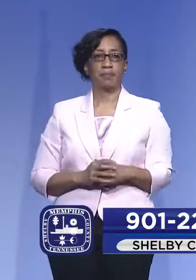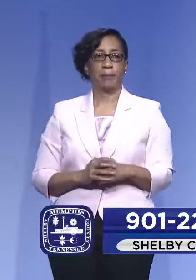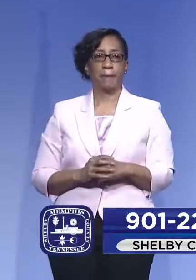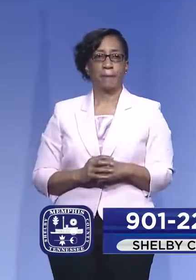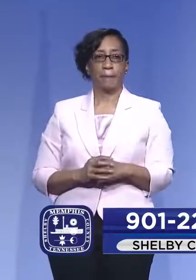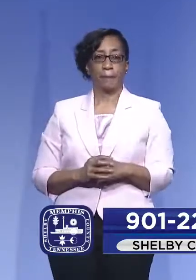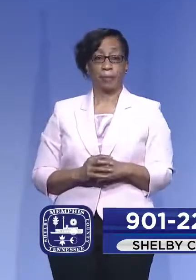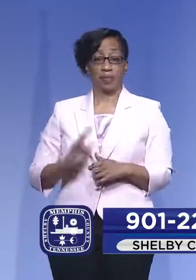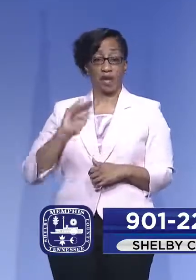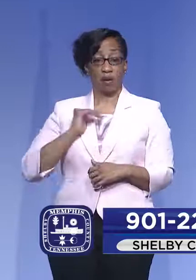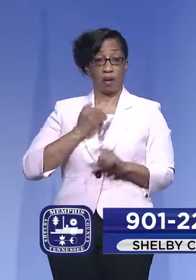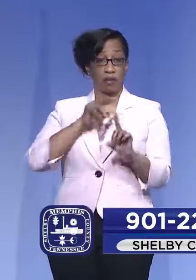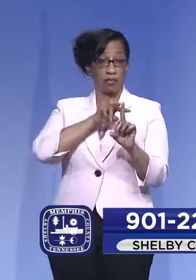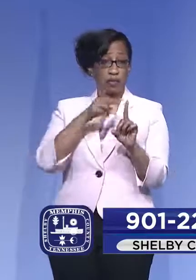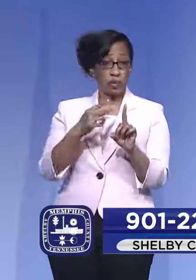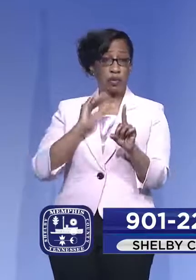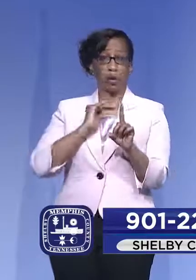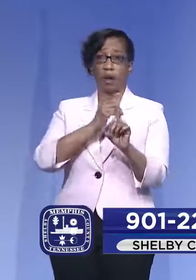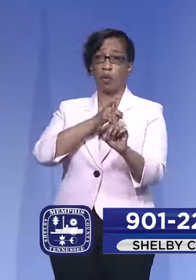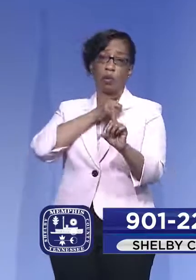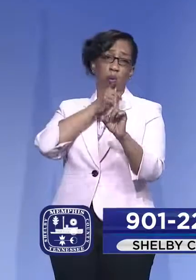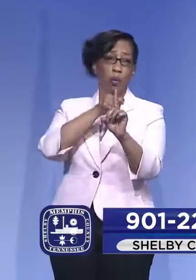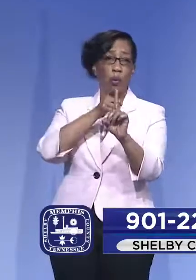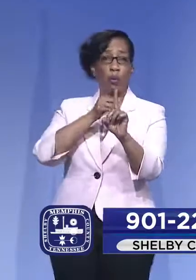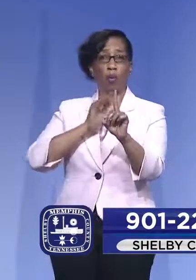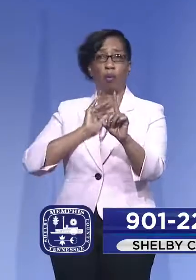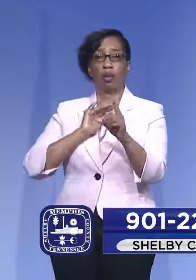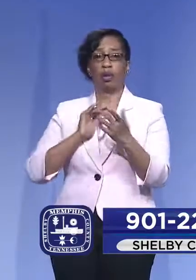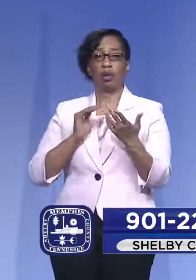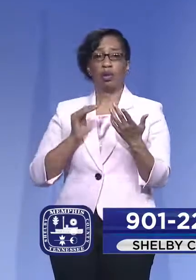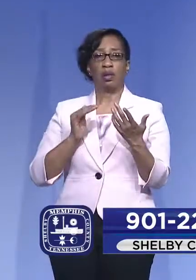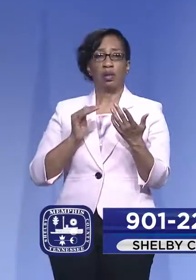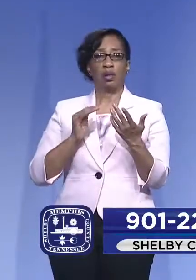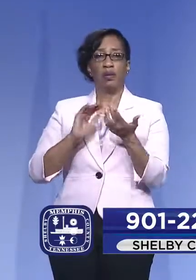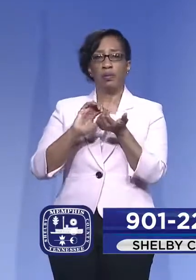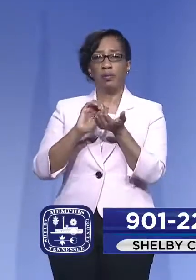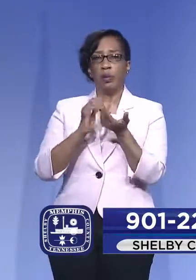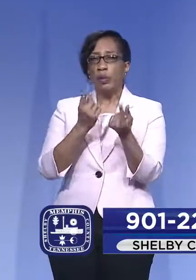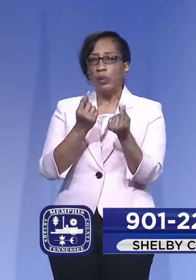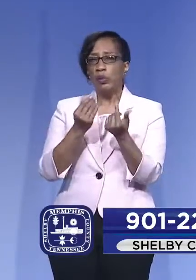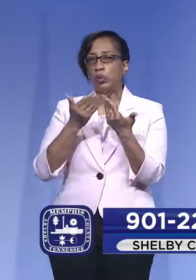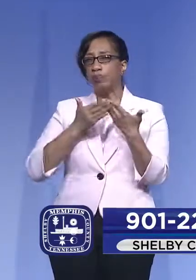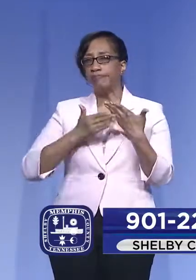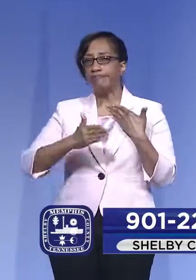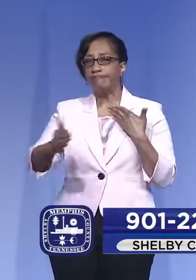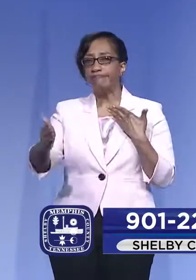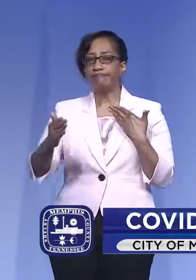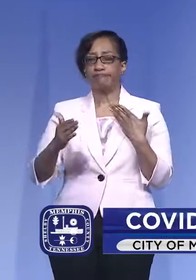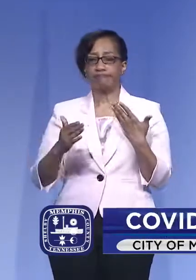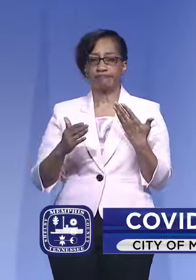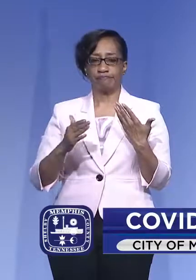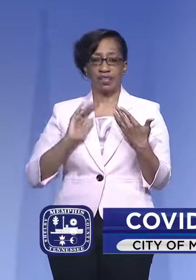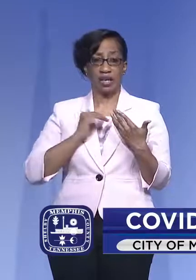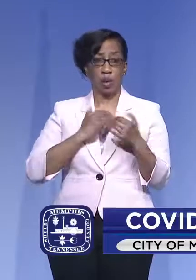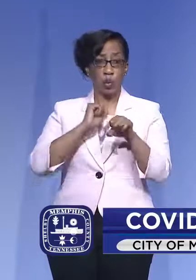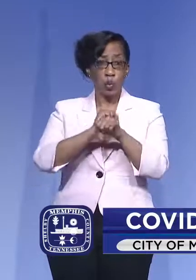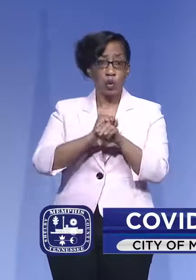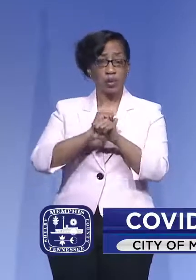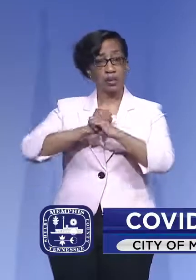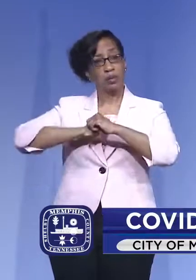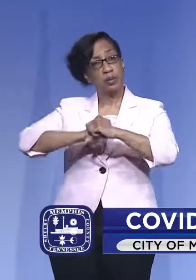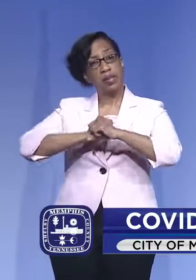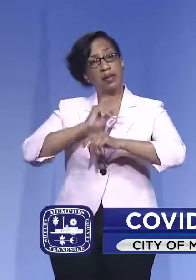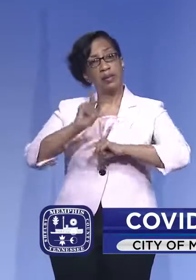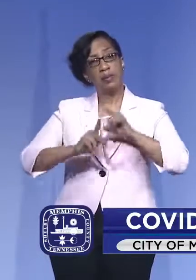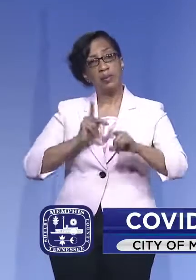our stance and our mission and our perspective on how we go about doing the work we do to protect people in Shelby